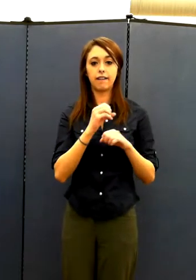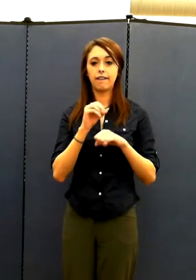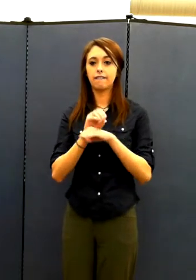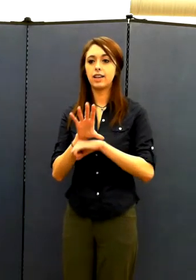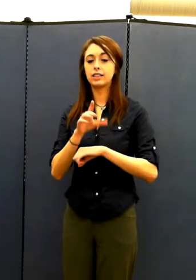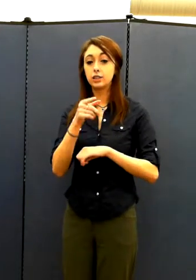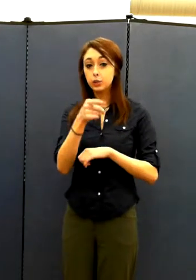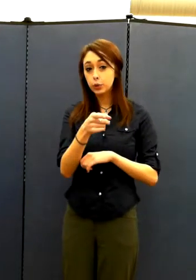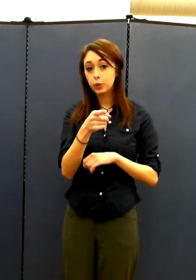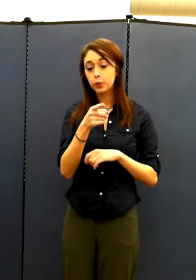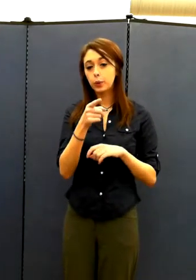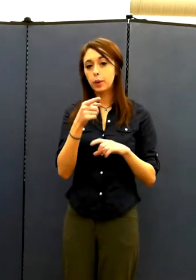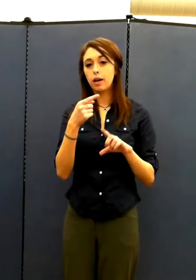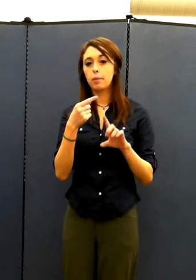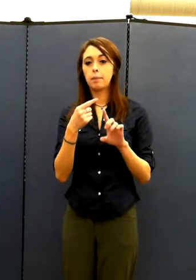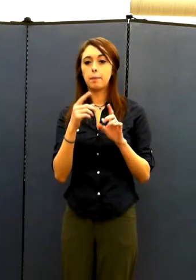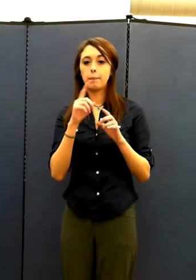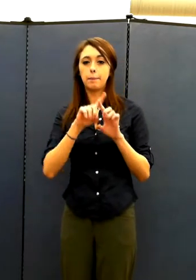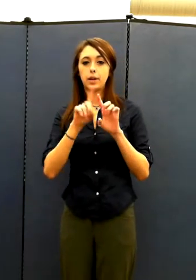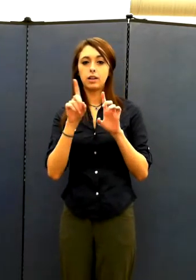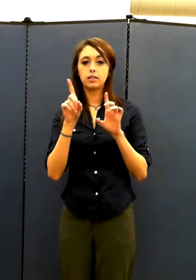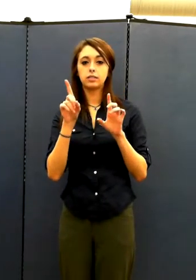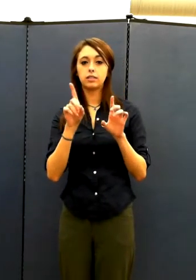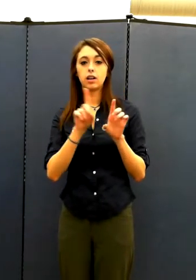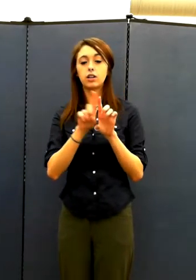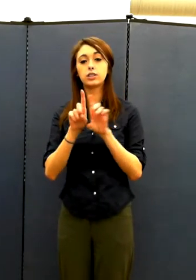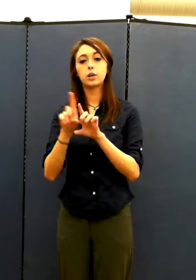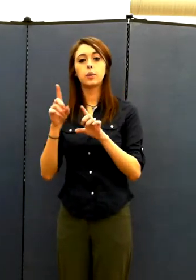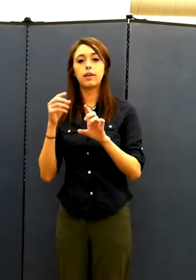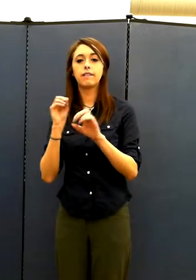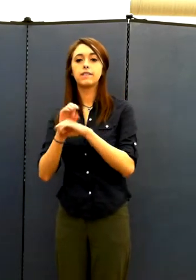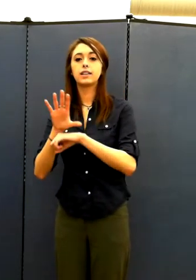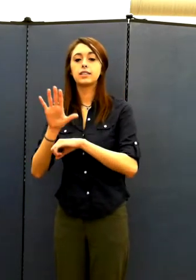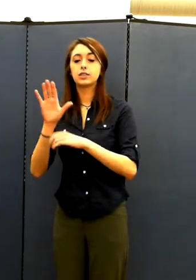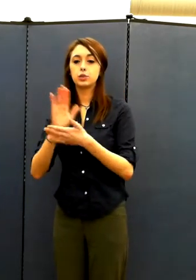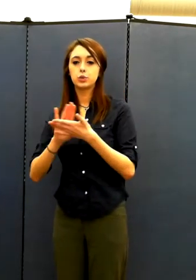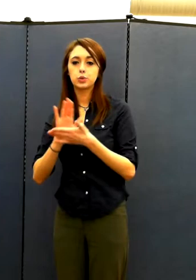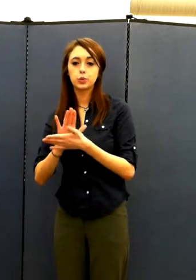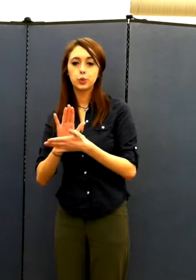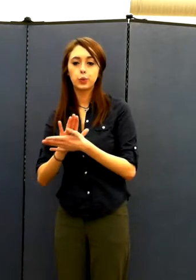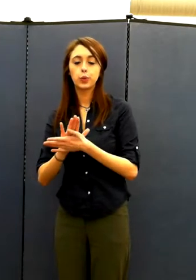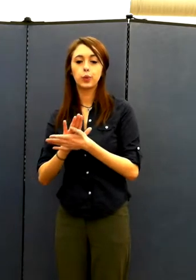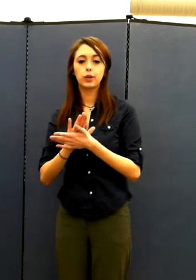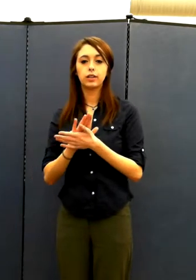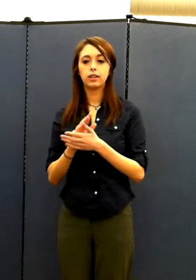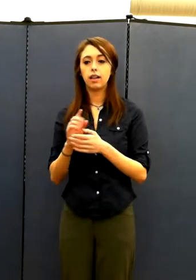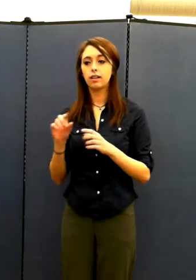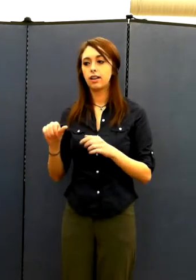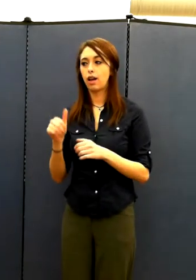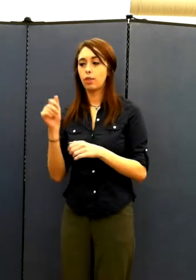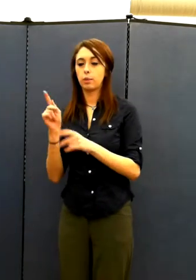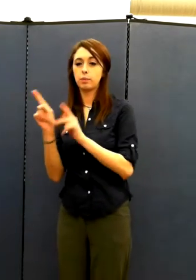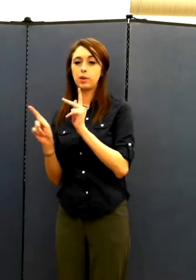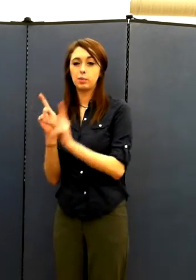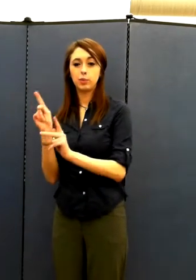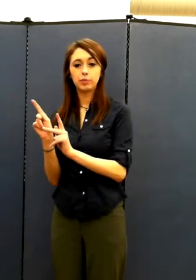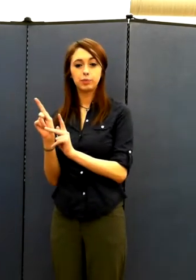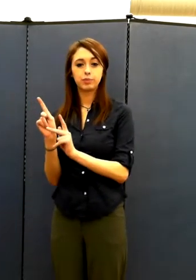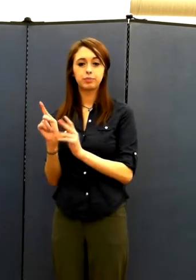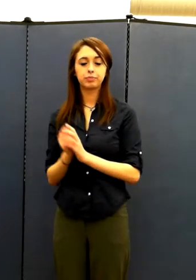may affect this school. It may affect people that are associated with you. So just always keep in mind your reputation as well. And the